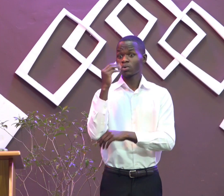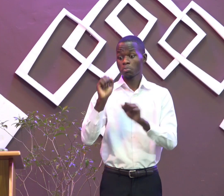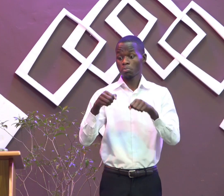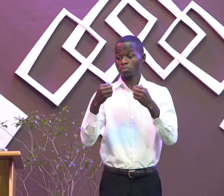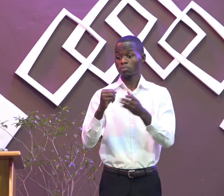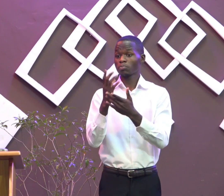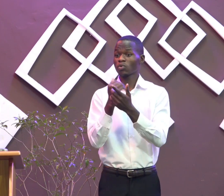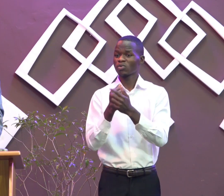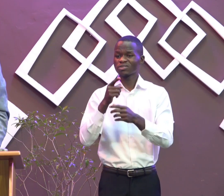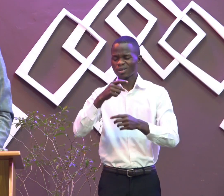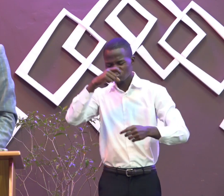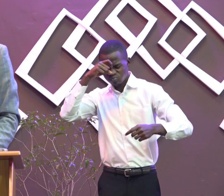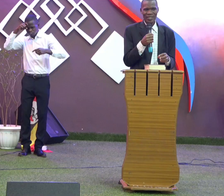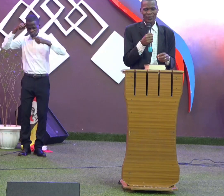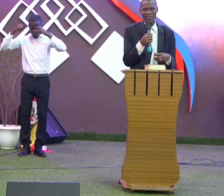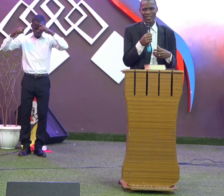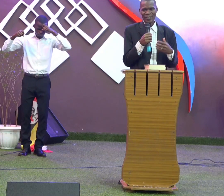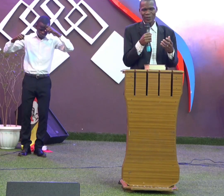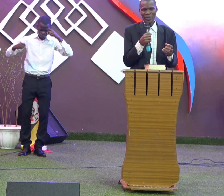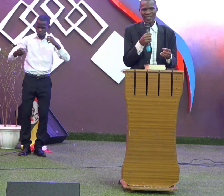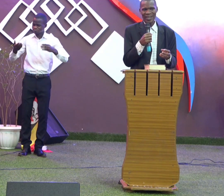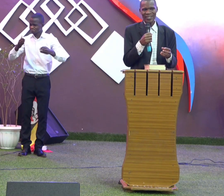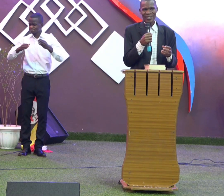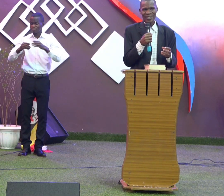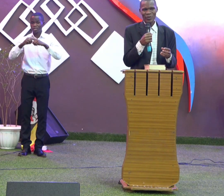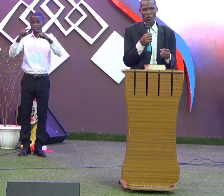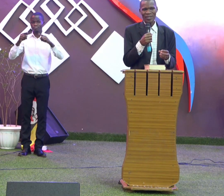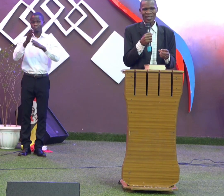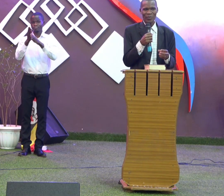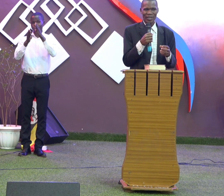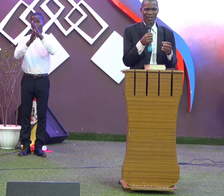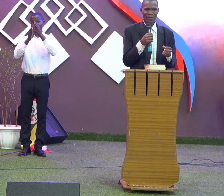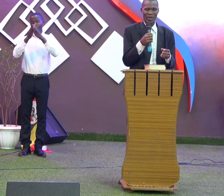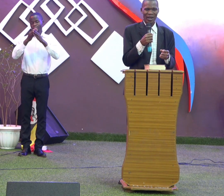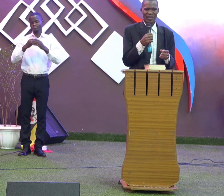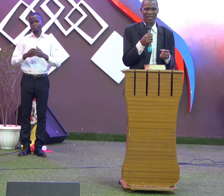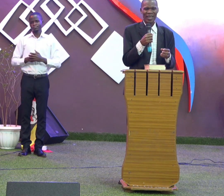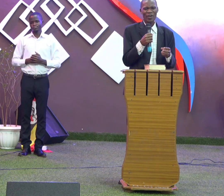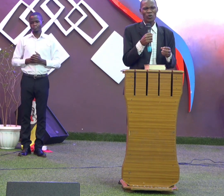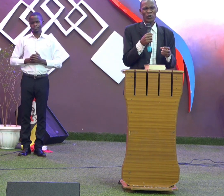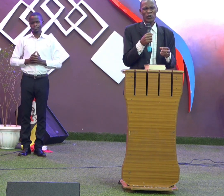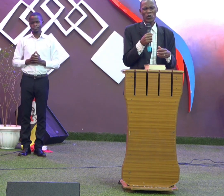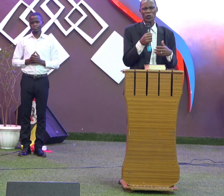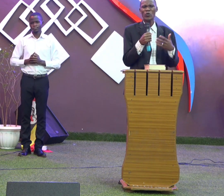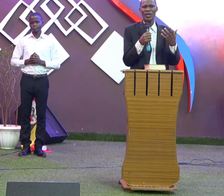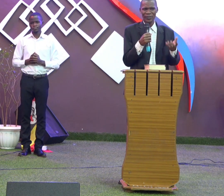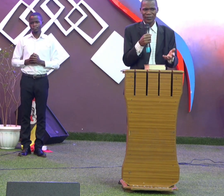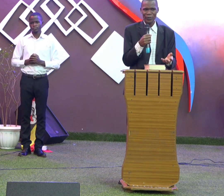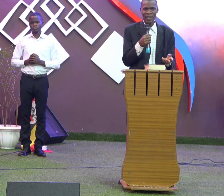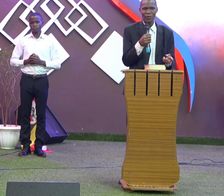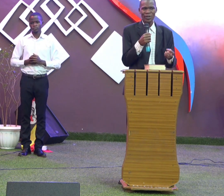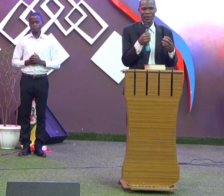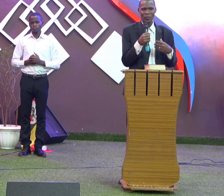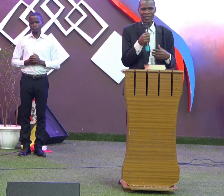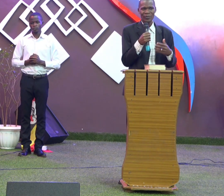gamuwetemu. And there is a time when he was giving a testimony and he said one time he came and he had almost no strength